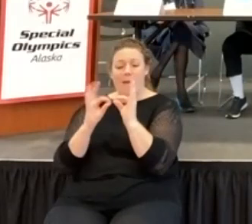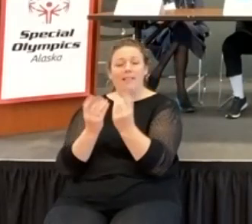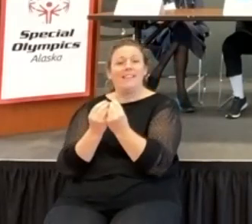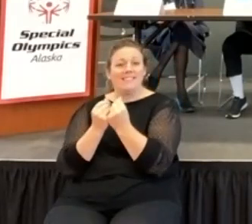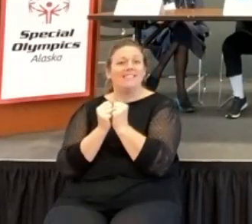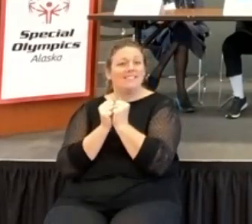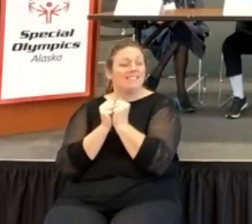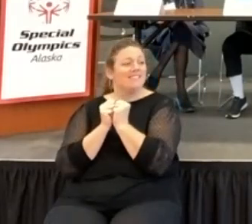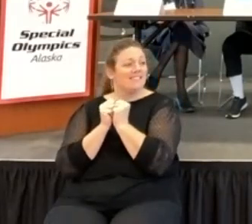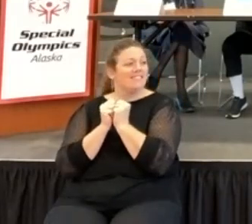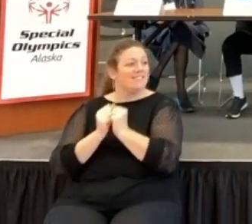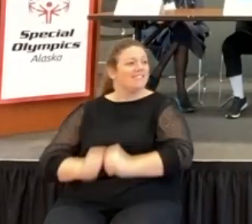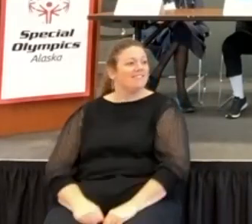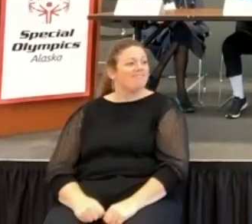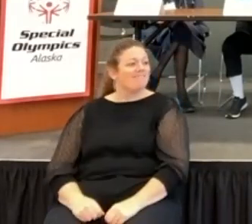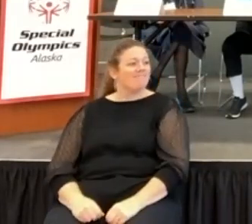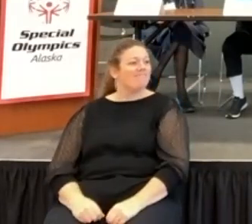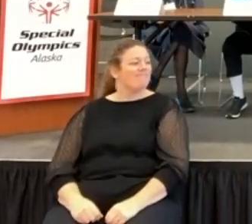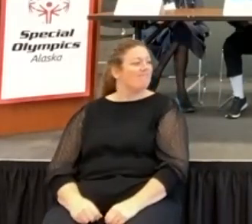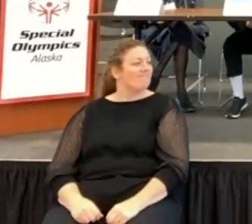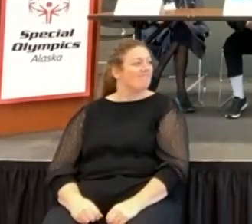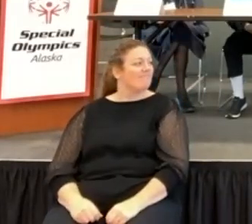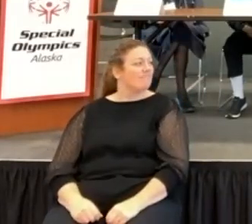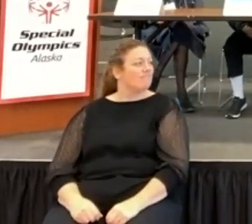Ready, babe? Good. Good.